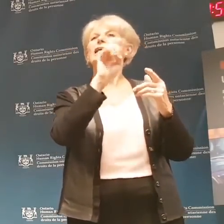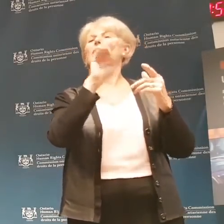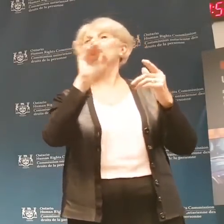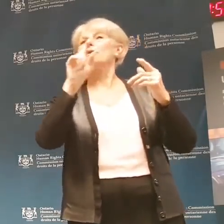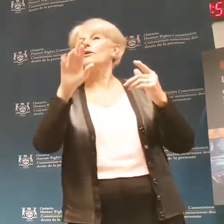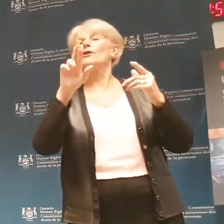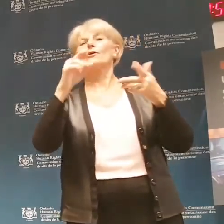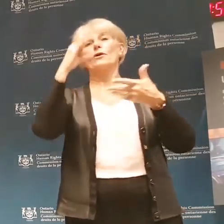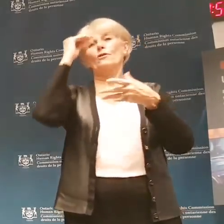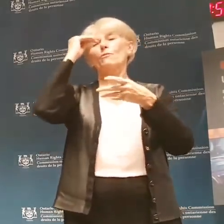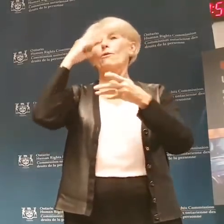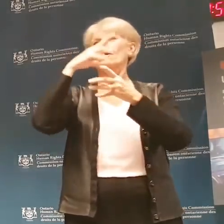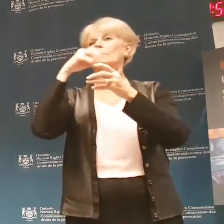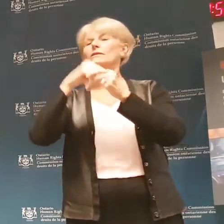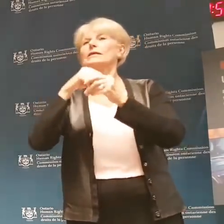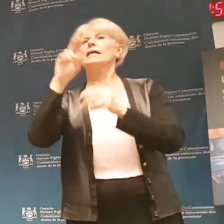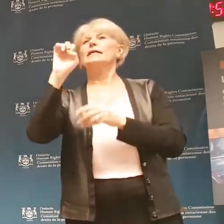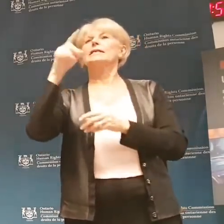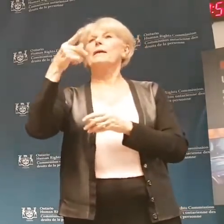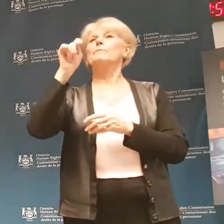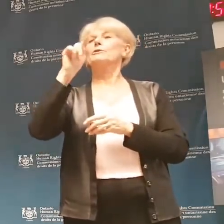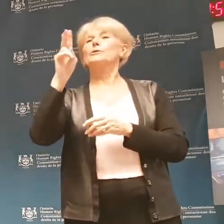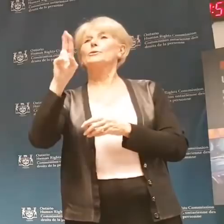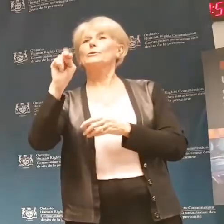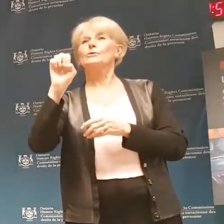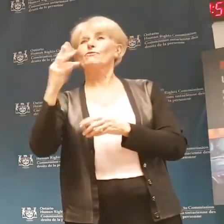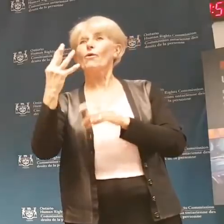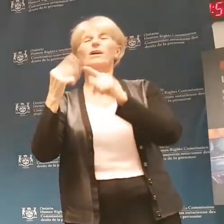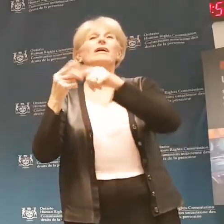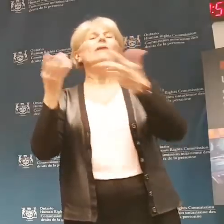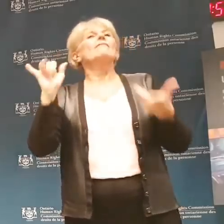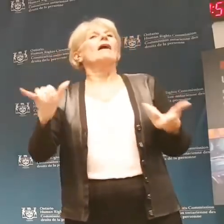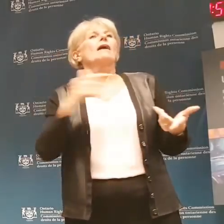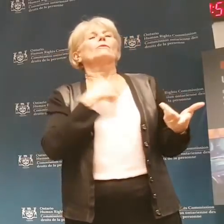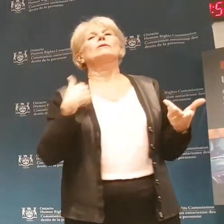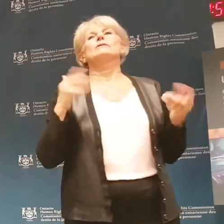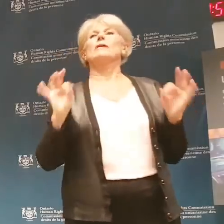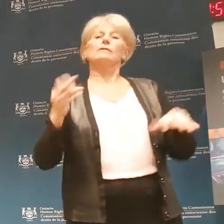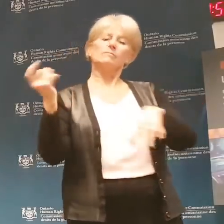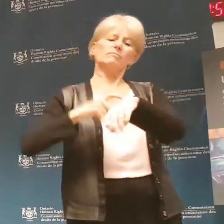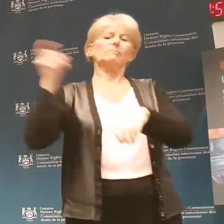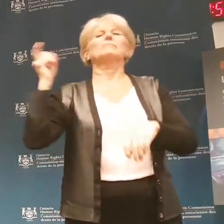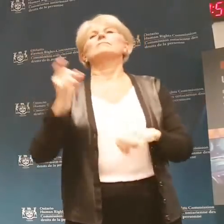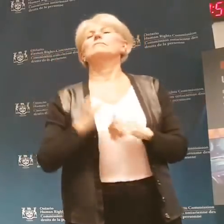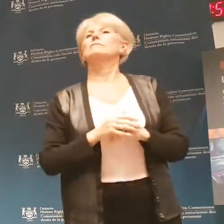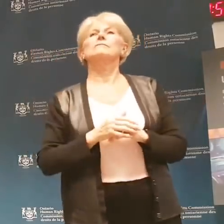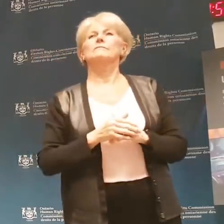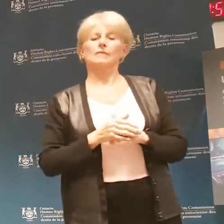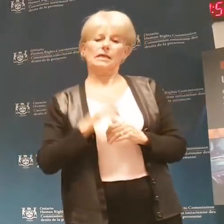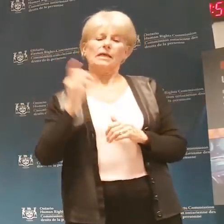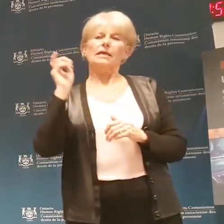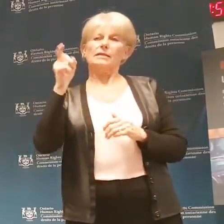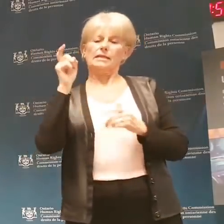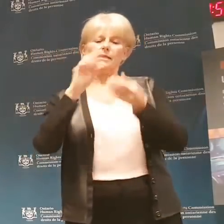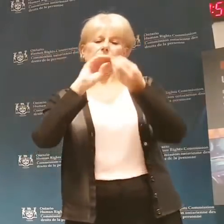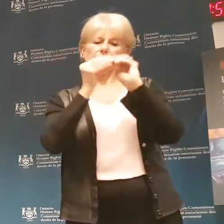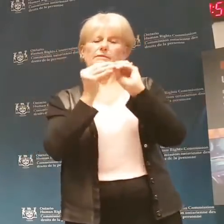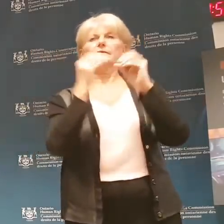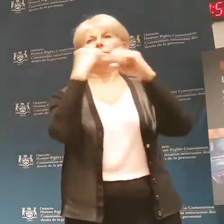the boys on Neptune 4, we decided that it was time to bring a